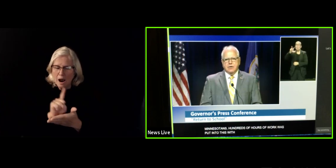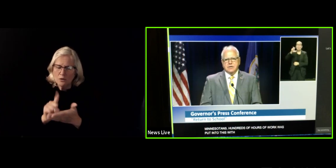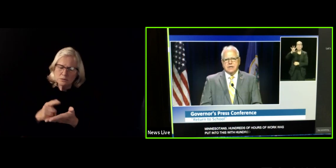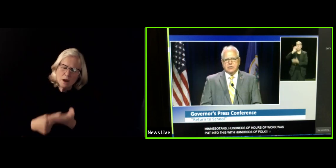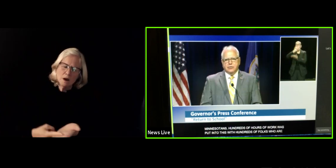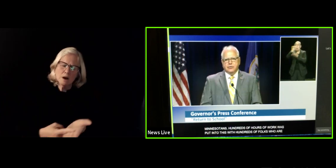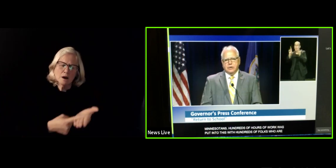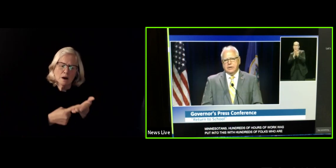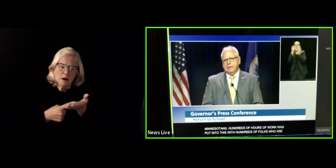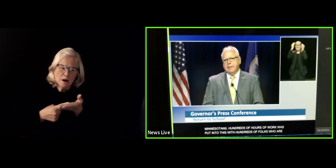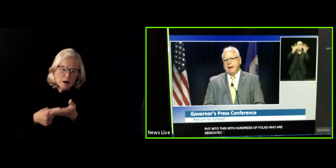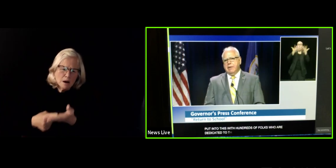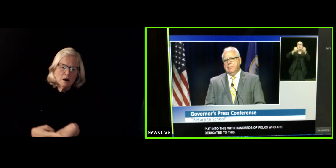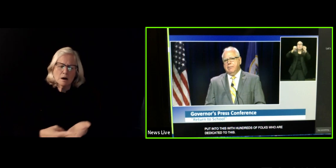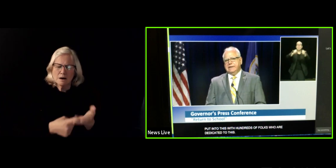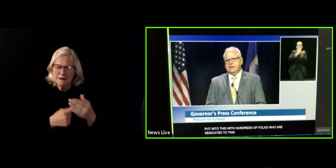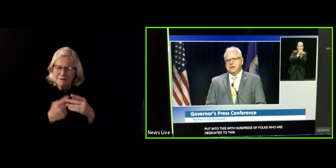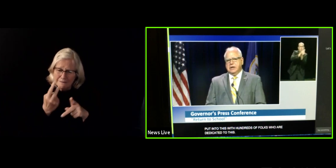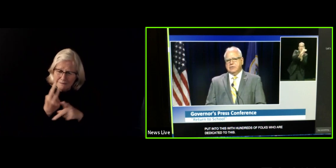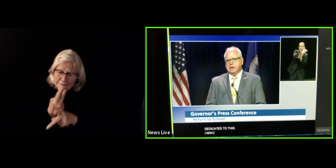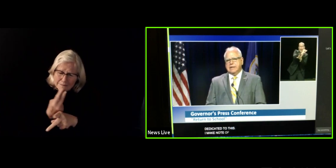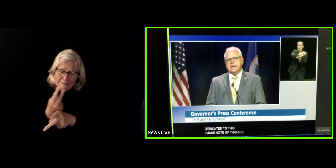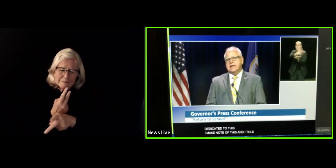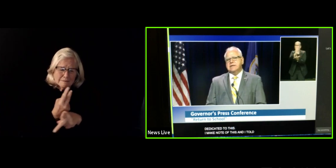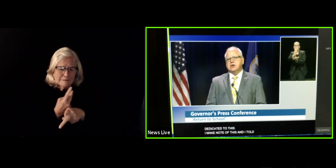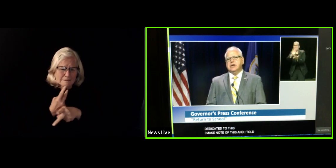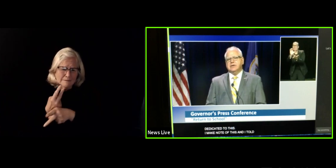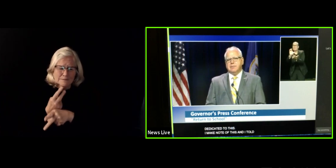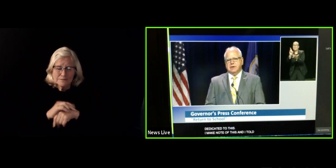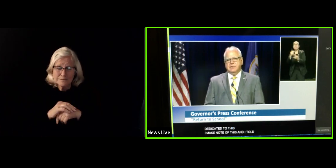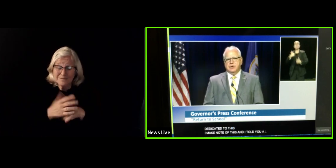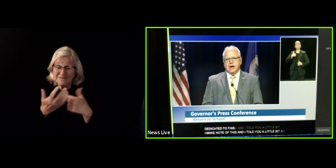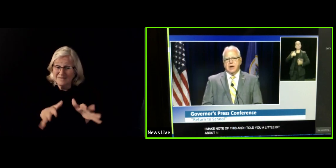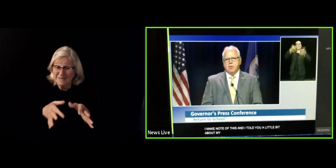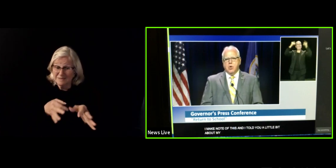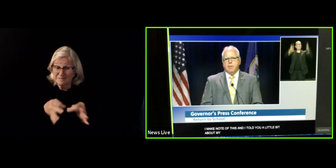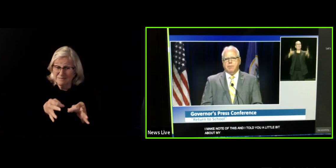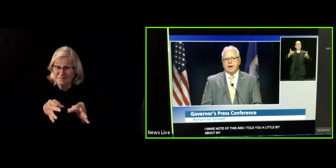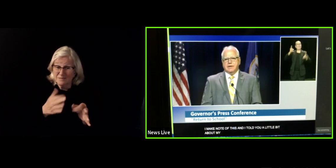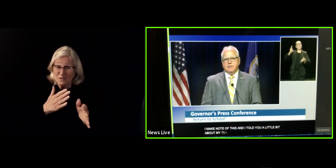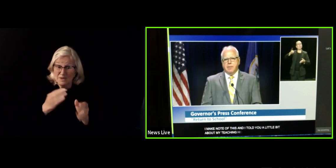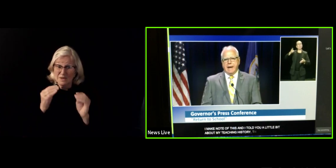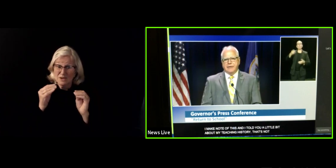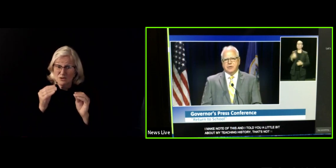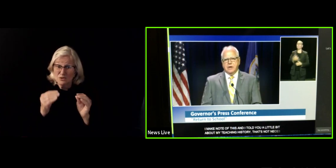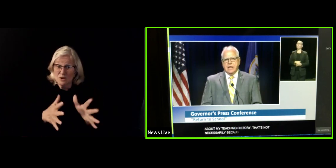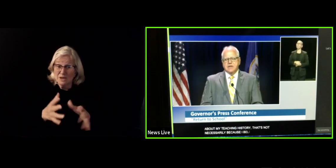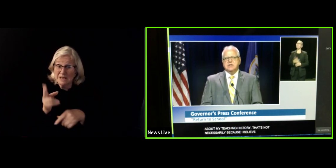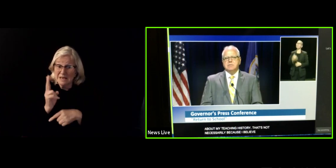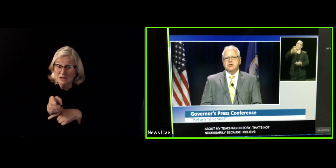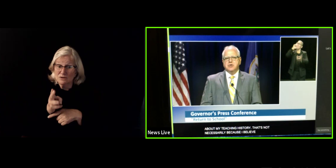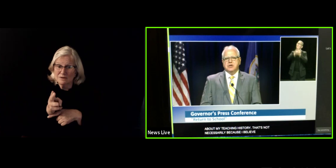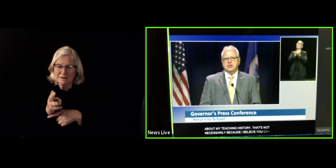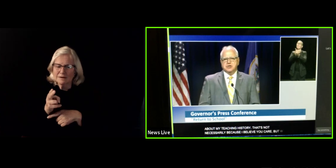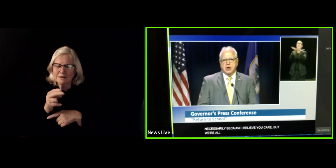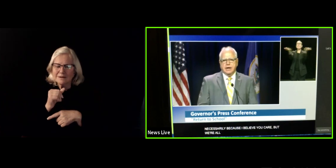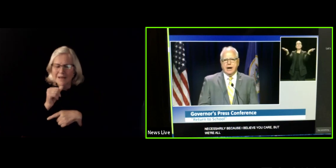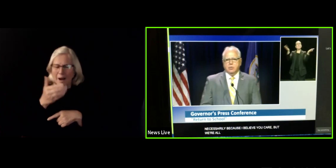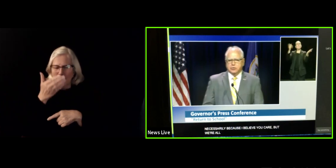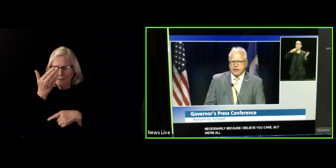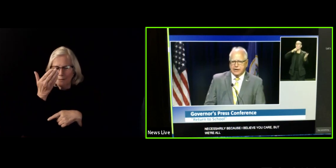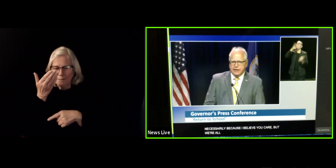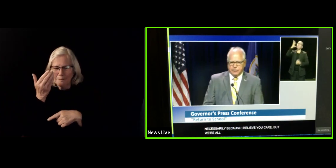of this, and I told you a little bit about my teaching history. That's not necessarily because I believe you care, but we're all products of our past. This administration started